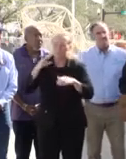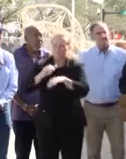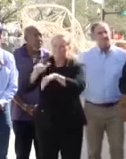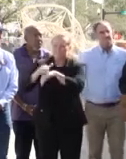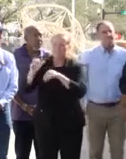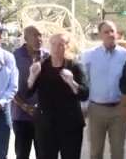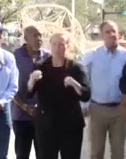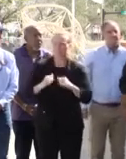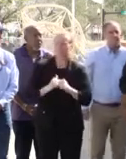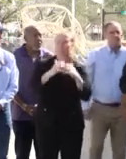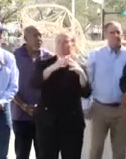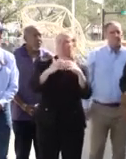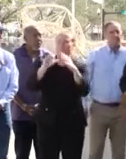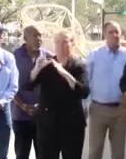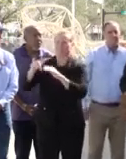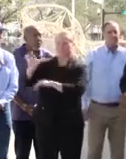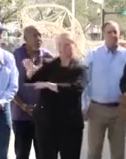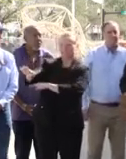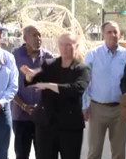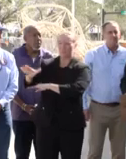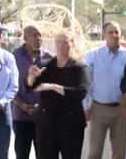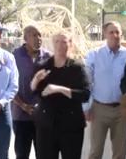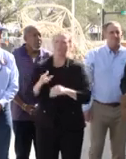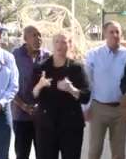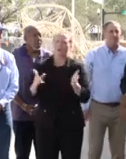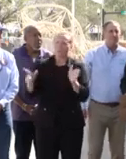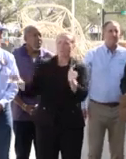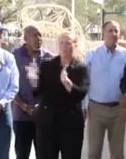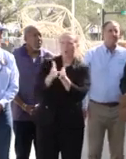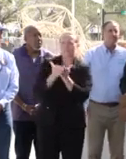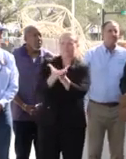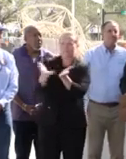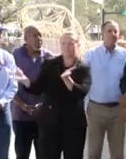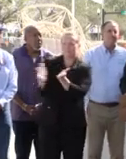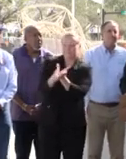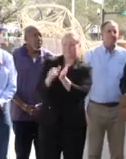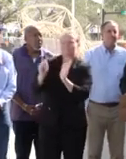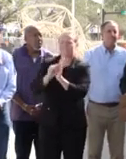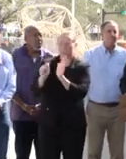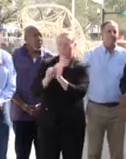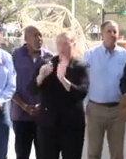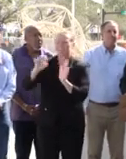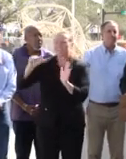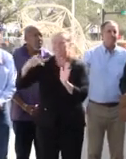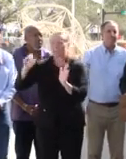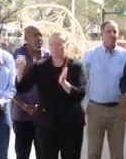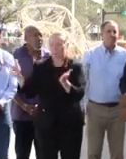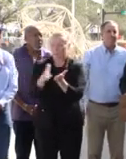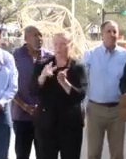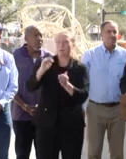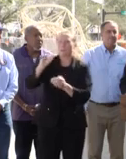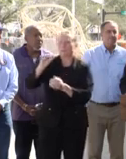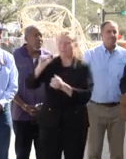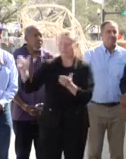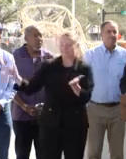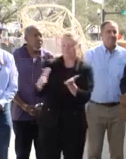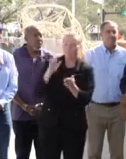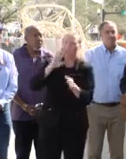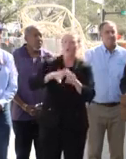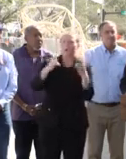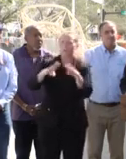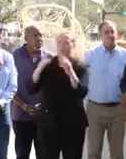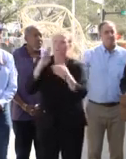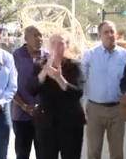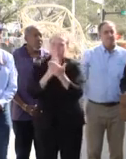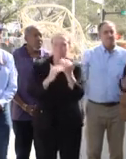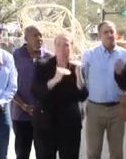afternoon. Port Tampa Bay and Seaport Manatee have reopened with some restrictions. Channel assessments are currently